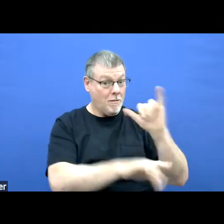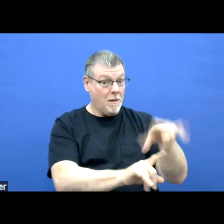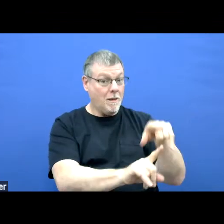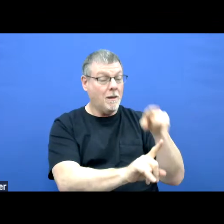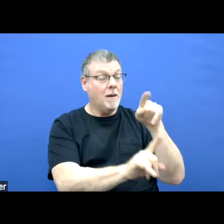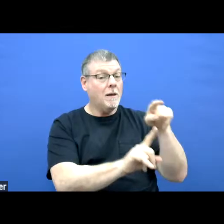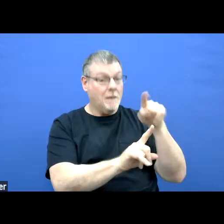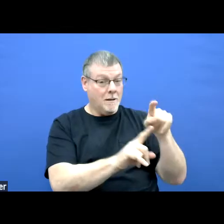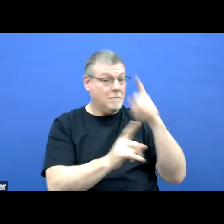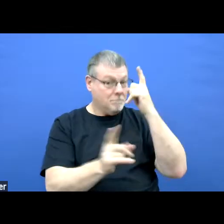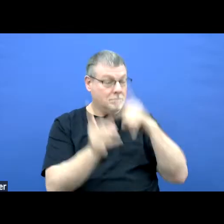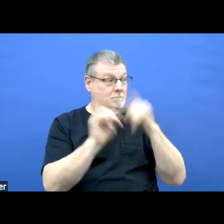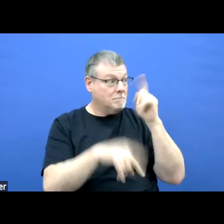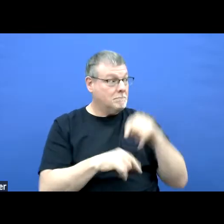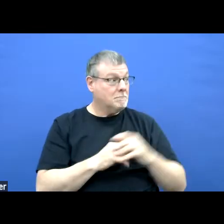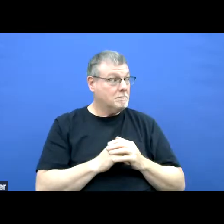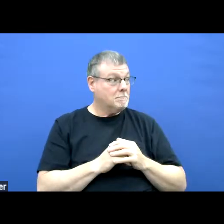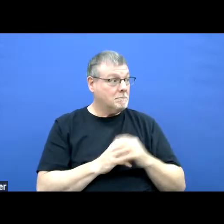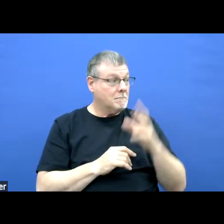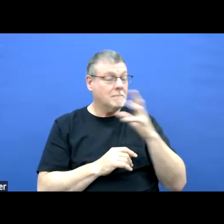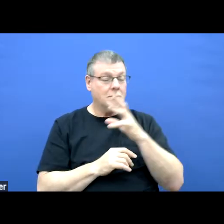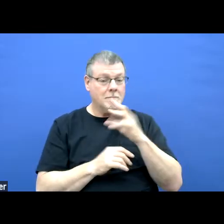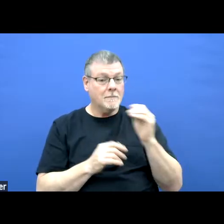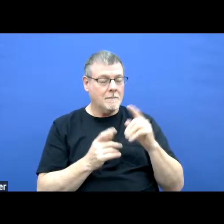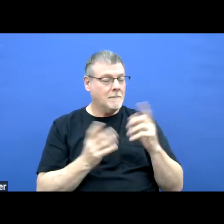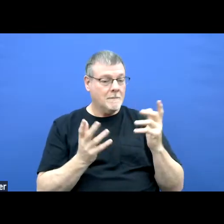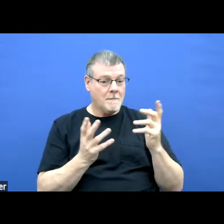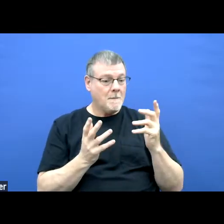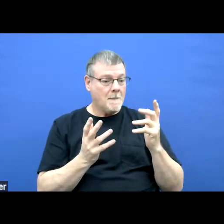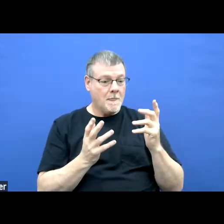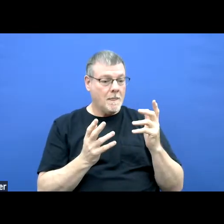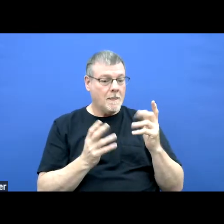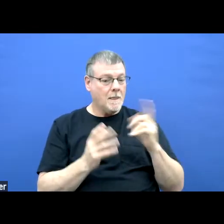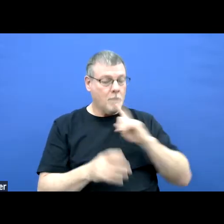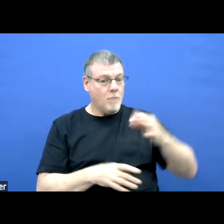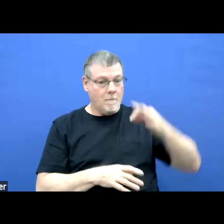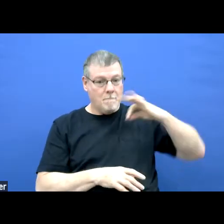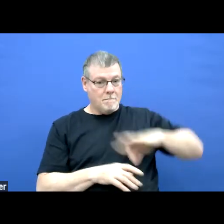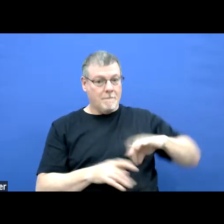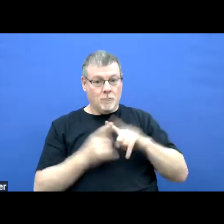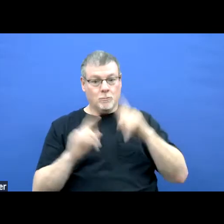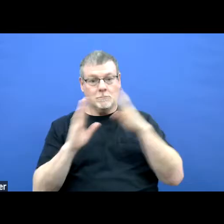that settled in a manner that's beneficial to us.